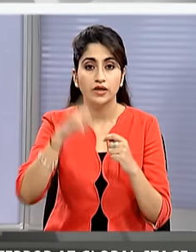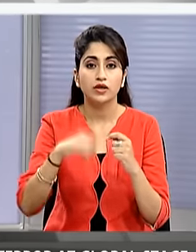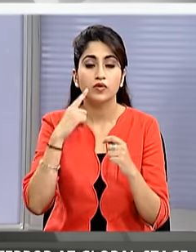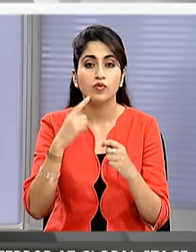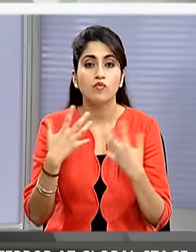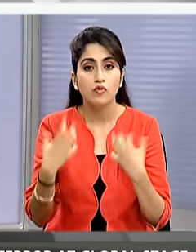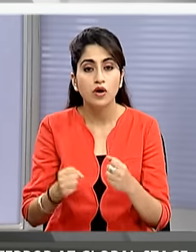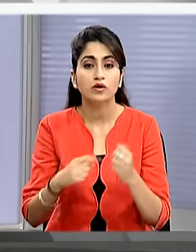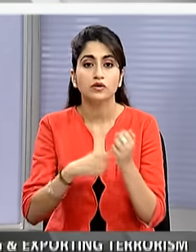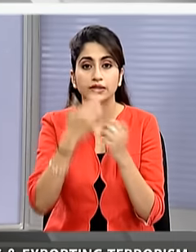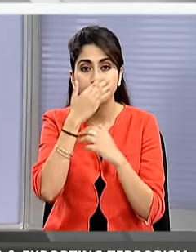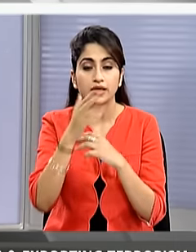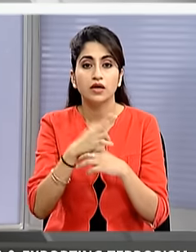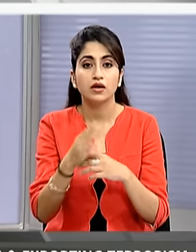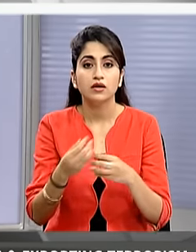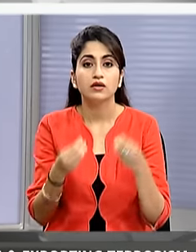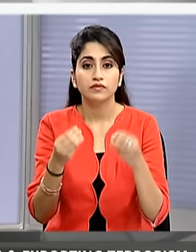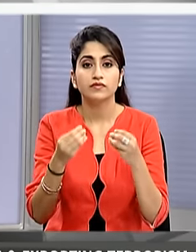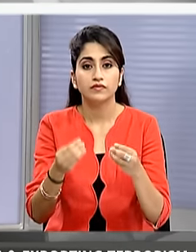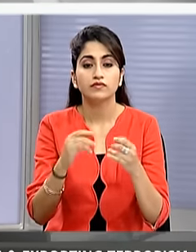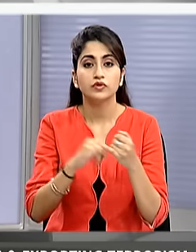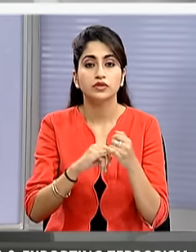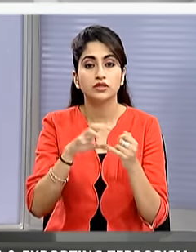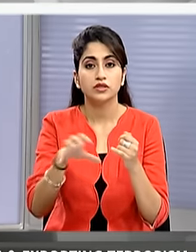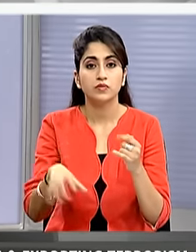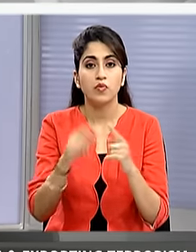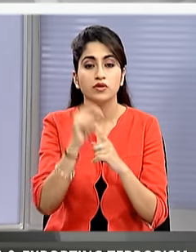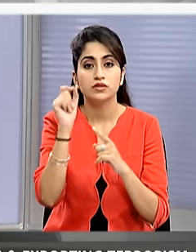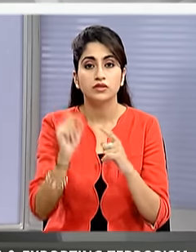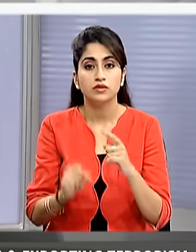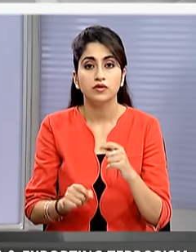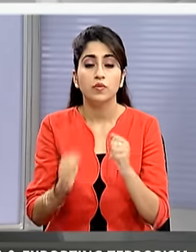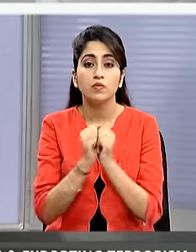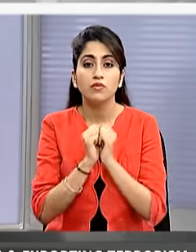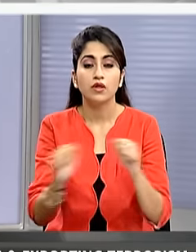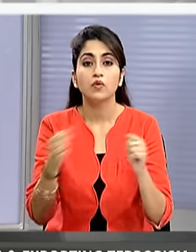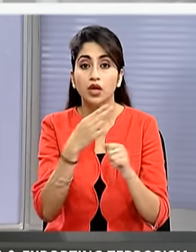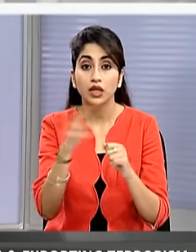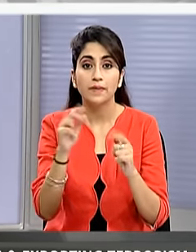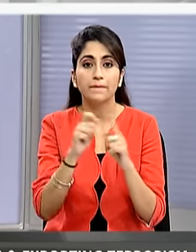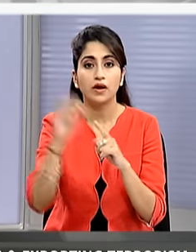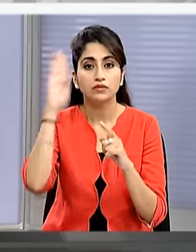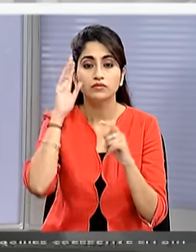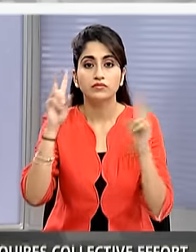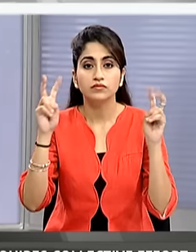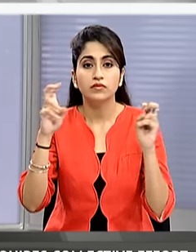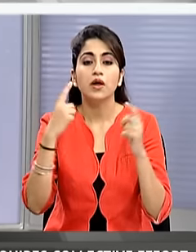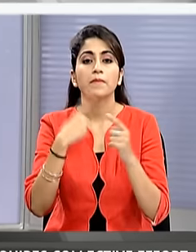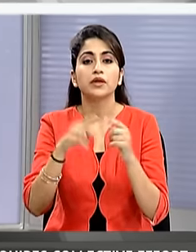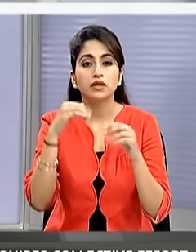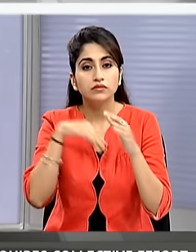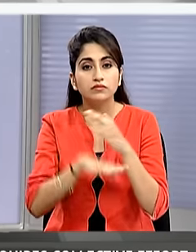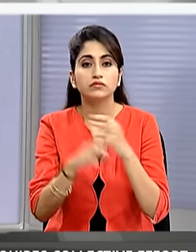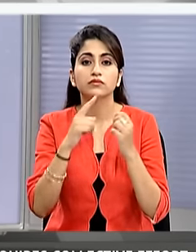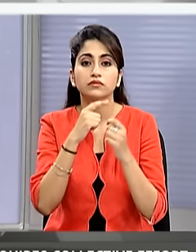which indulge in promoting terror as an instrument of their state policy. Without naming Pakistan but leaving no doubt